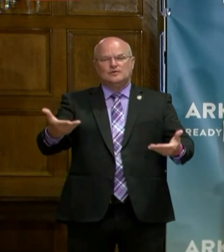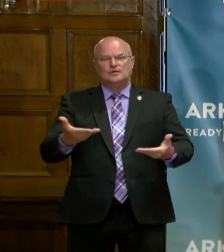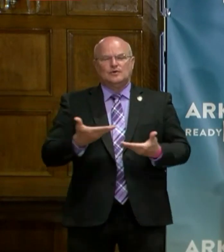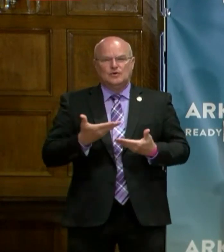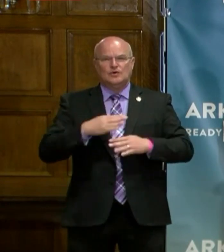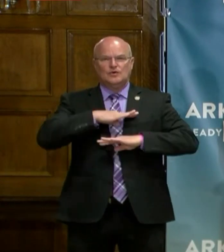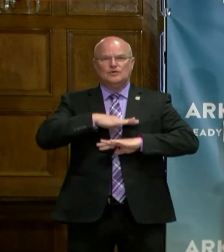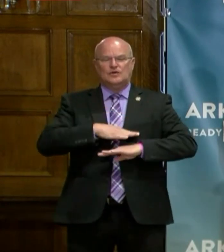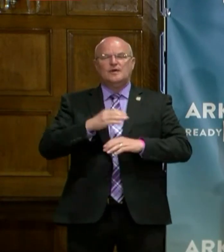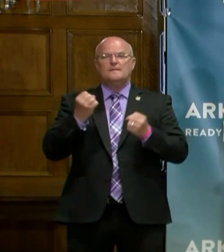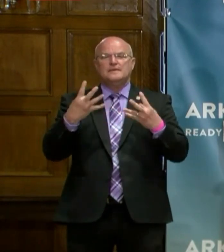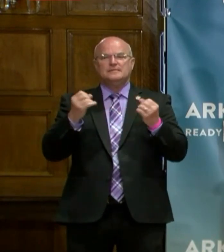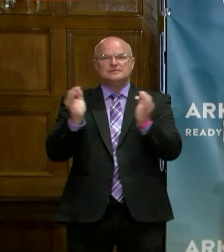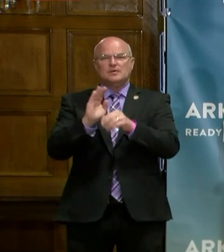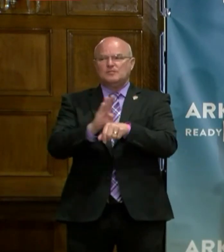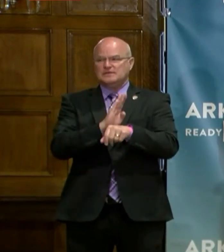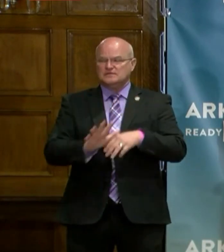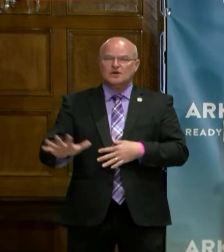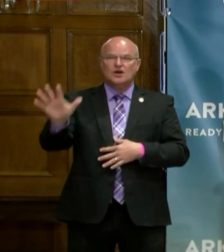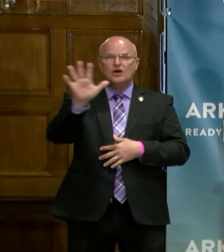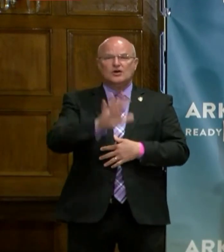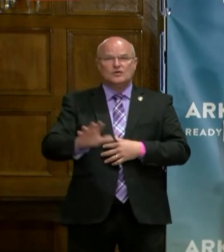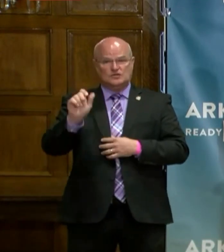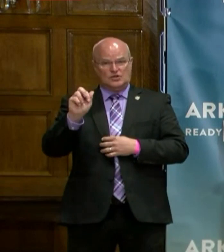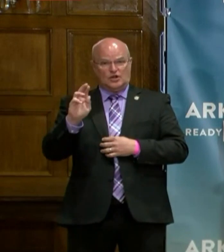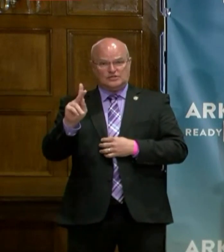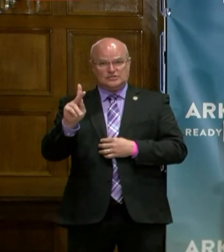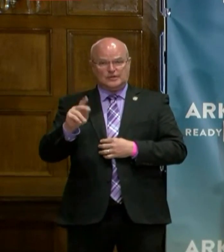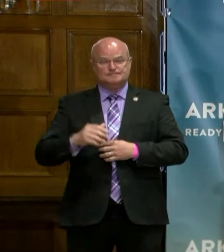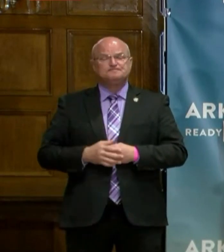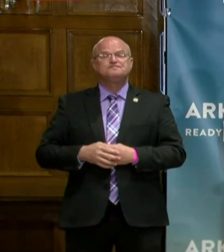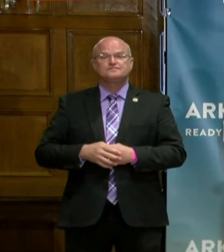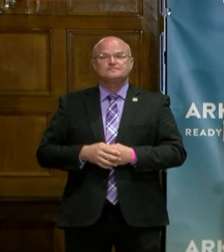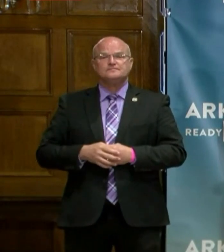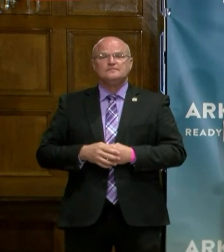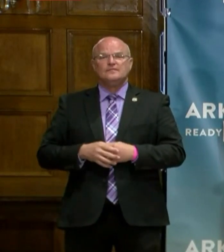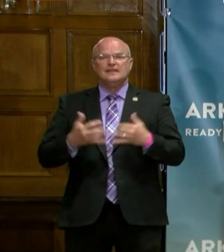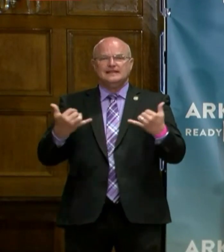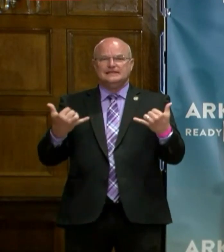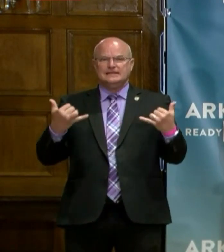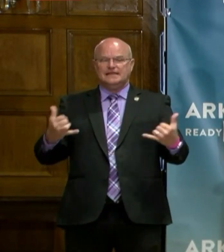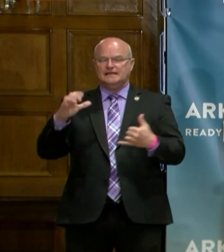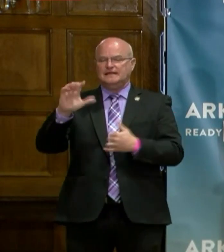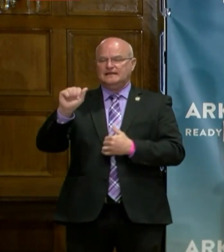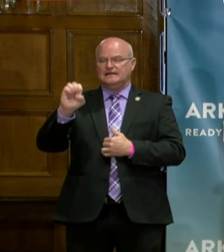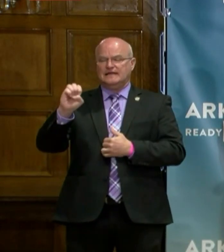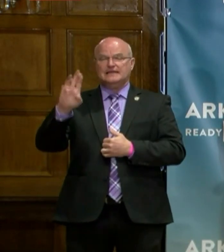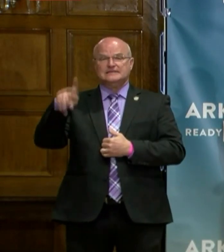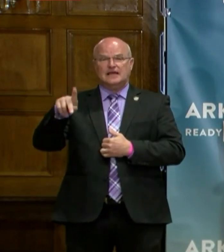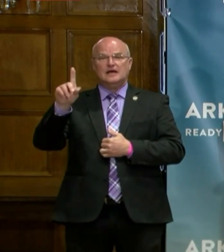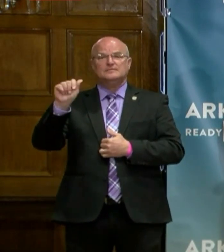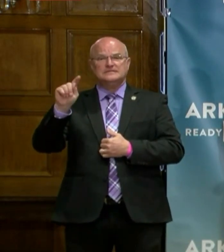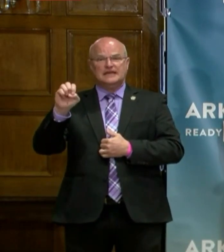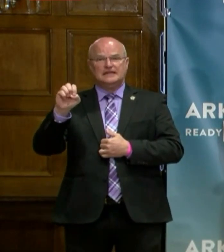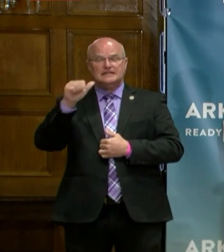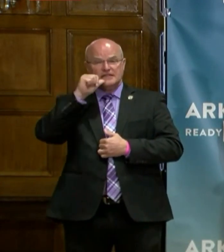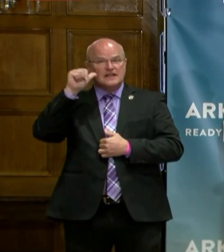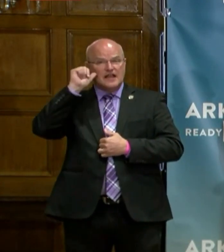the small businesses across Arkansas. In terms of the case update, yesterday we had